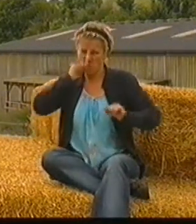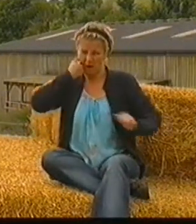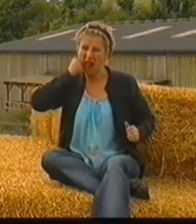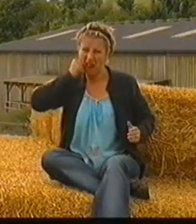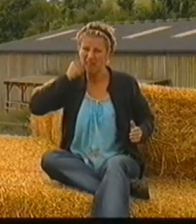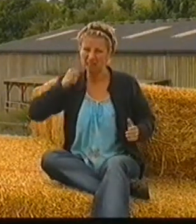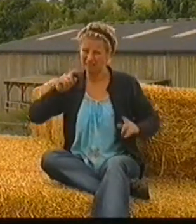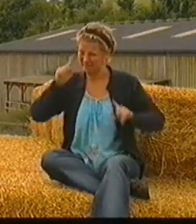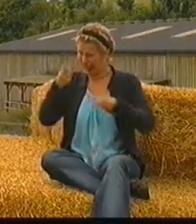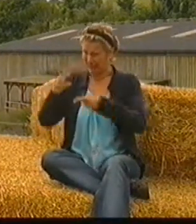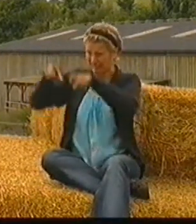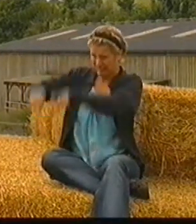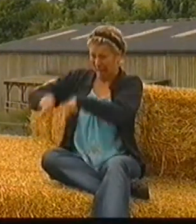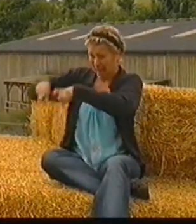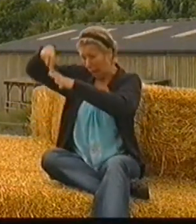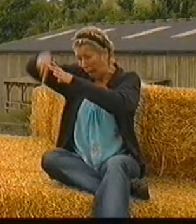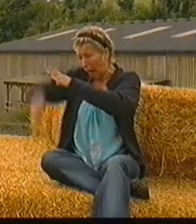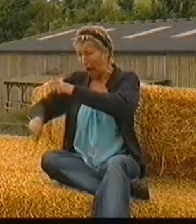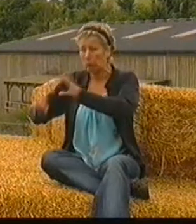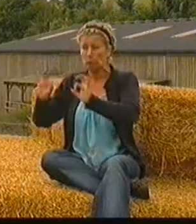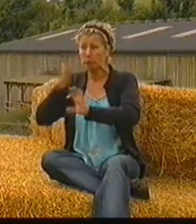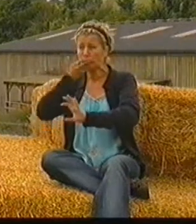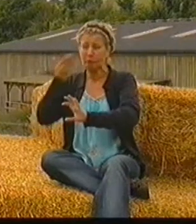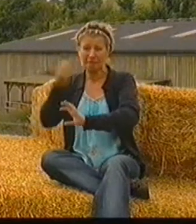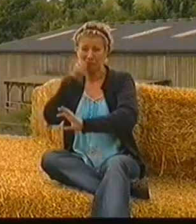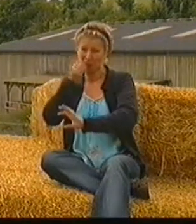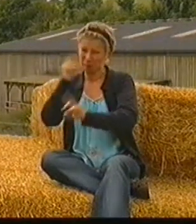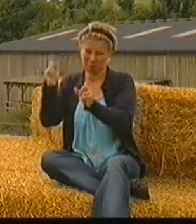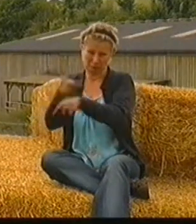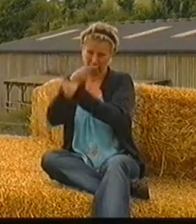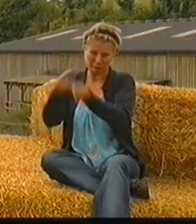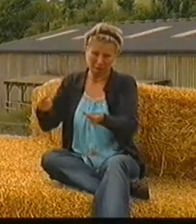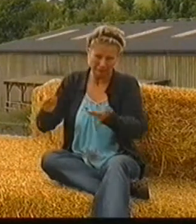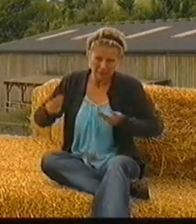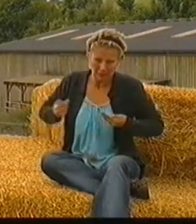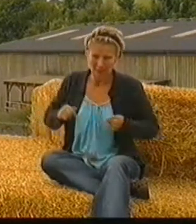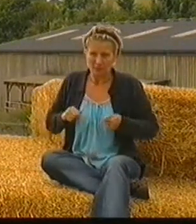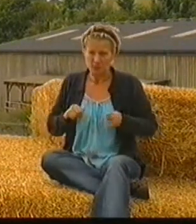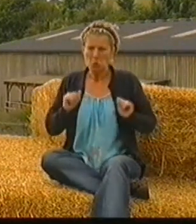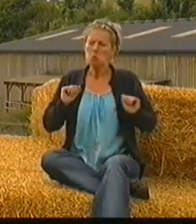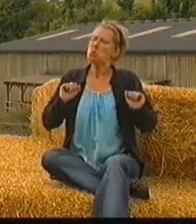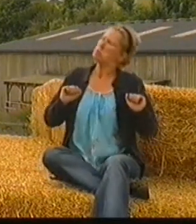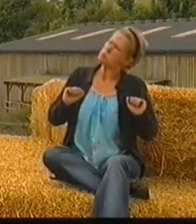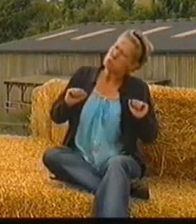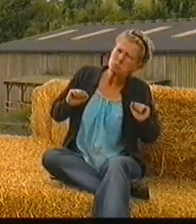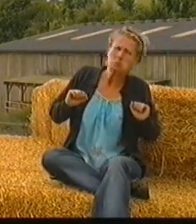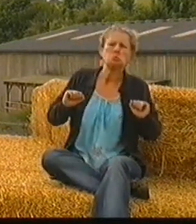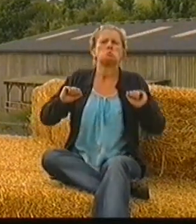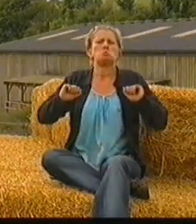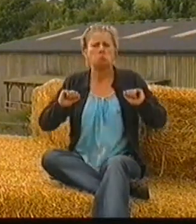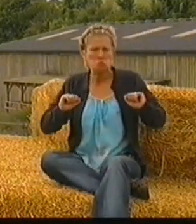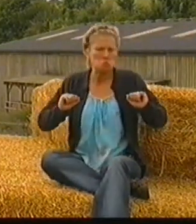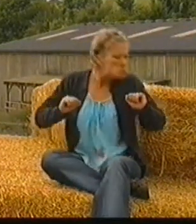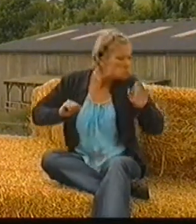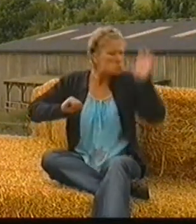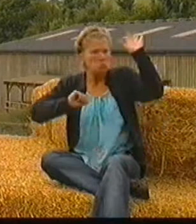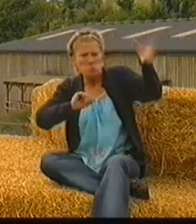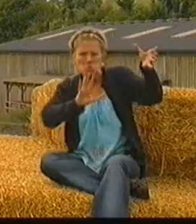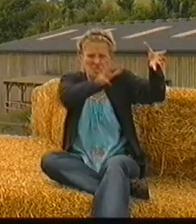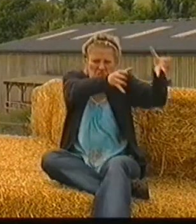can't possibly stay down that hole another day without food." The woman in the cellar reached out and lifted a jar of cider from the